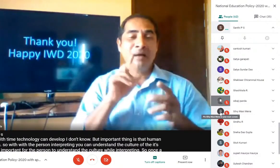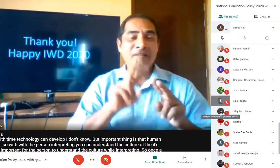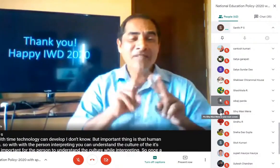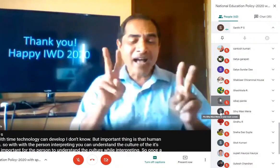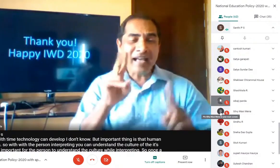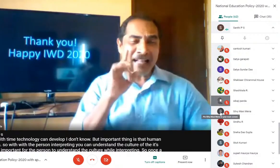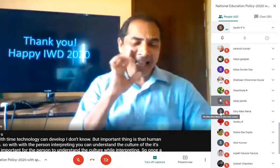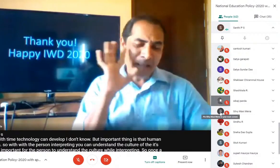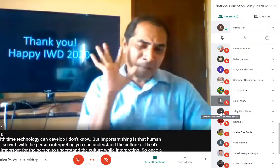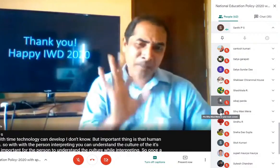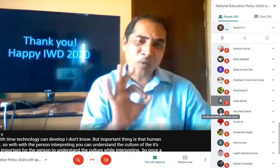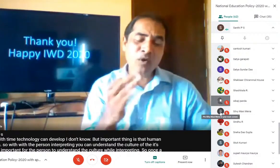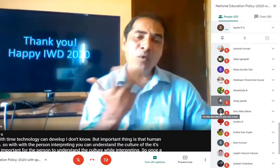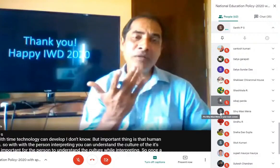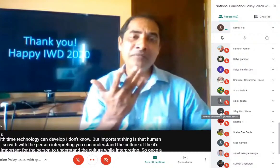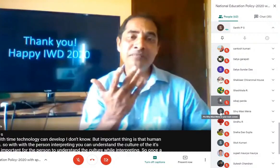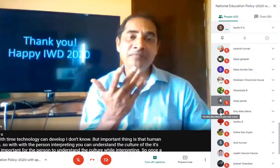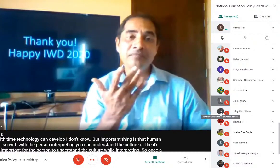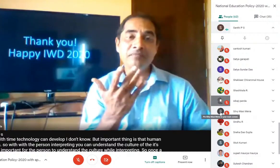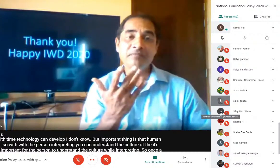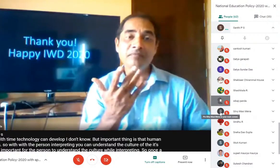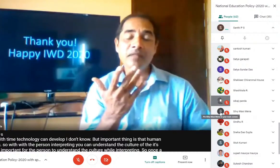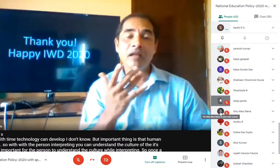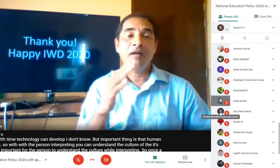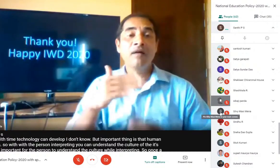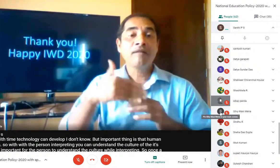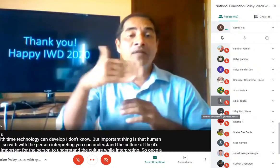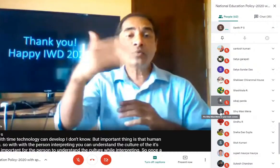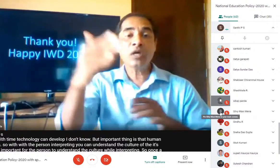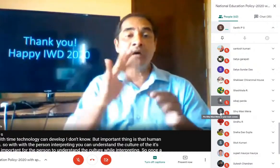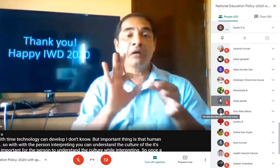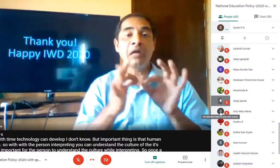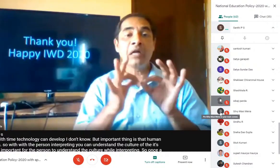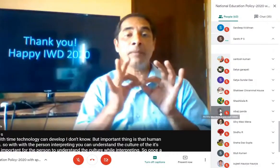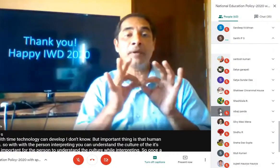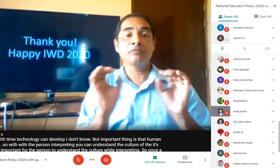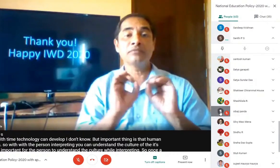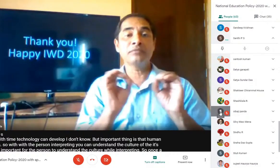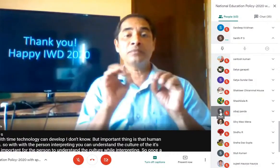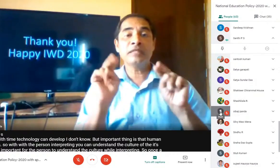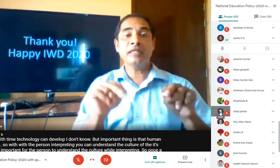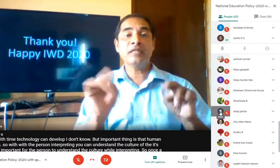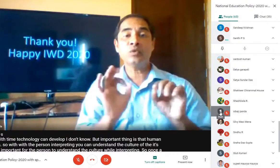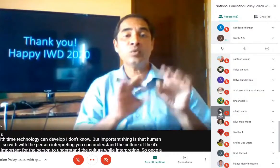And regarding the technologies, it's very difficult to answer. In future,